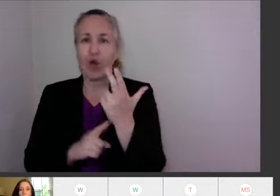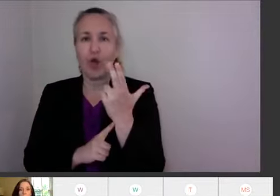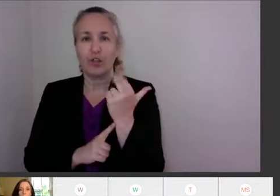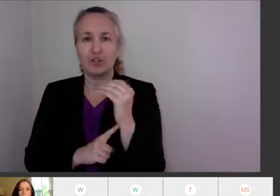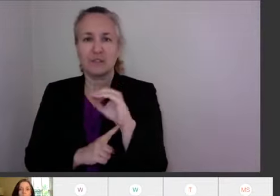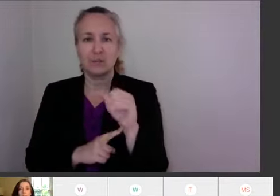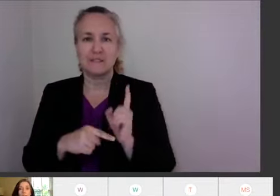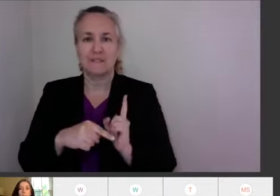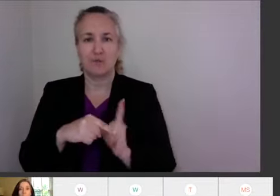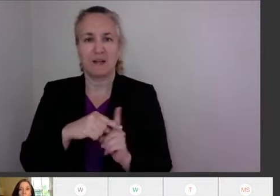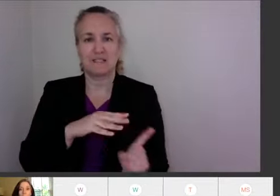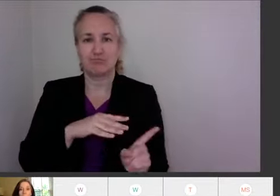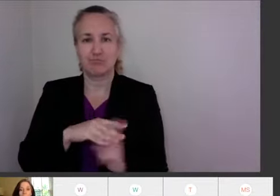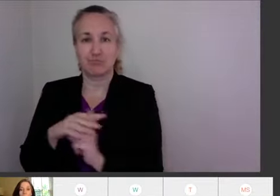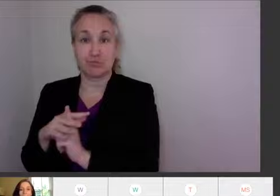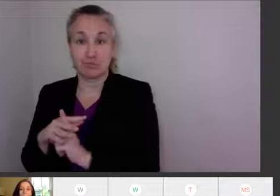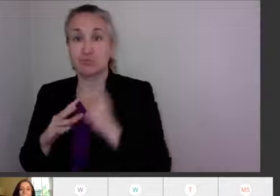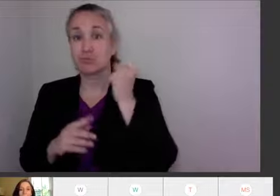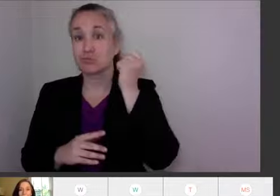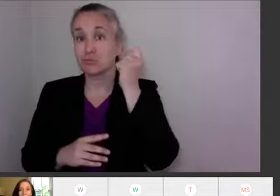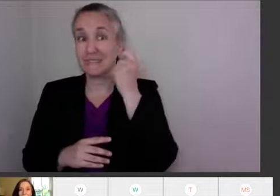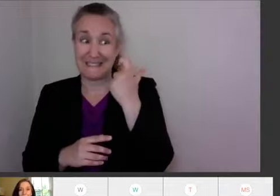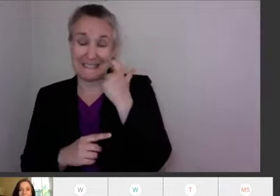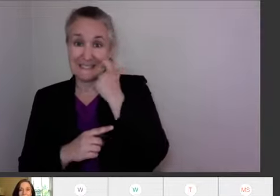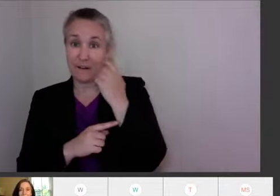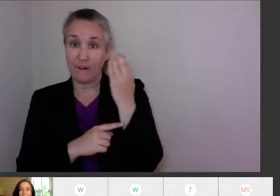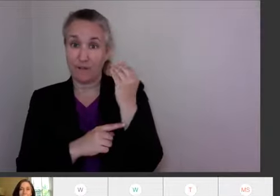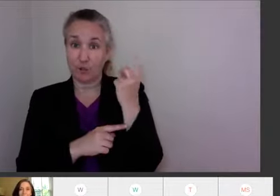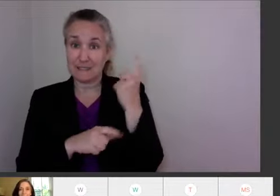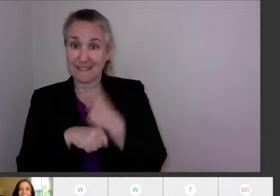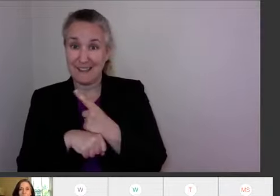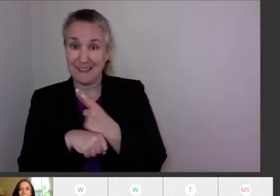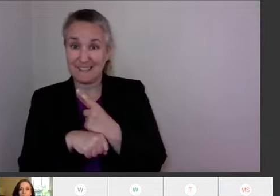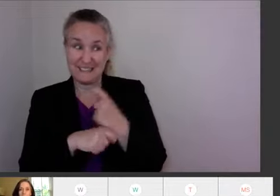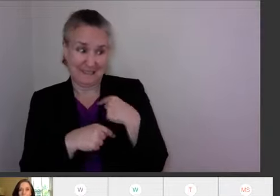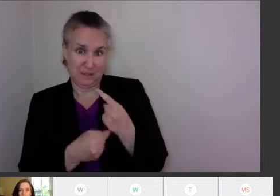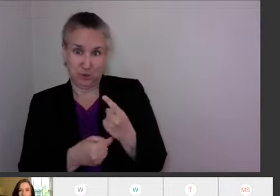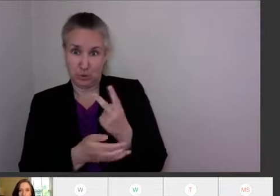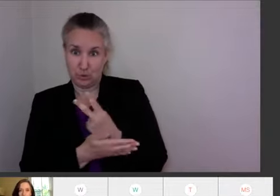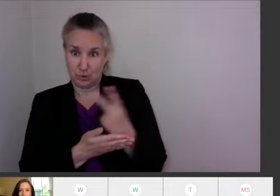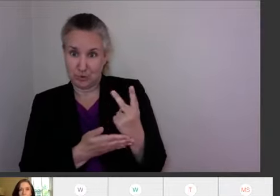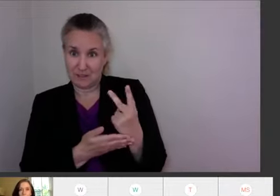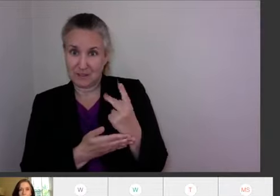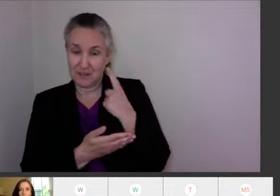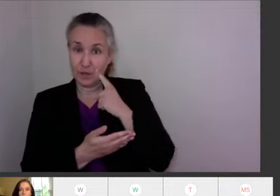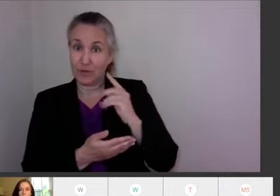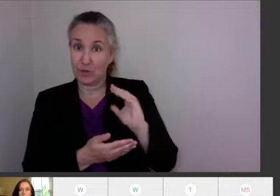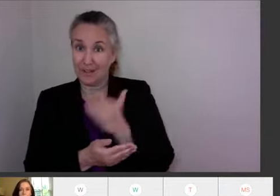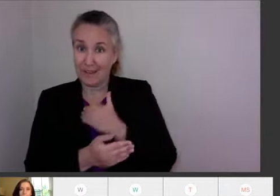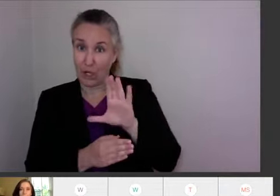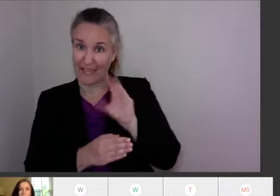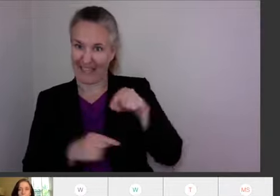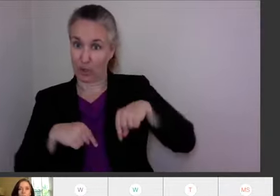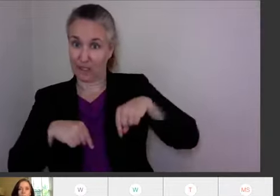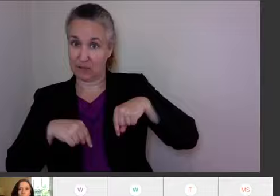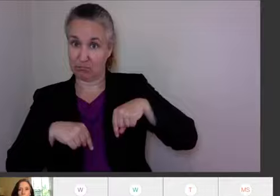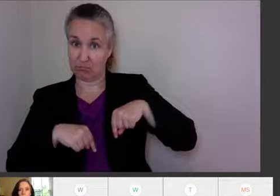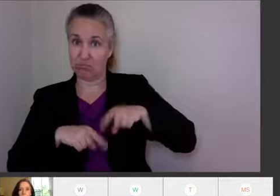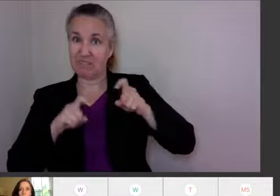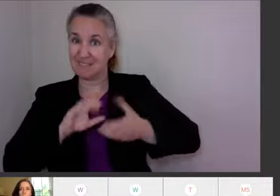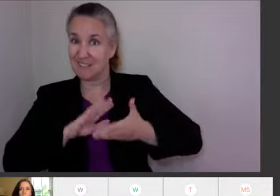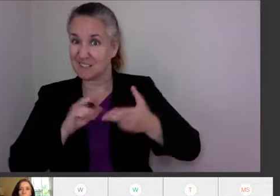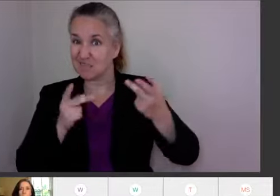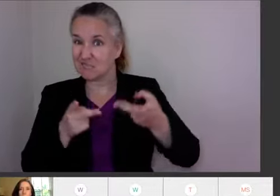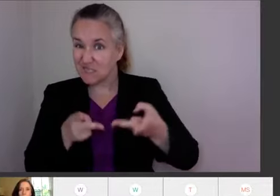13% positive. But for the last 14 days of testing, and this is just in our county run testing sites, I'm going to show